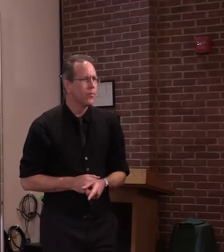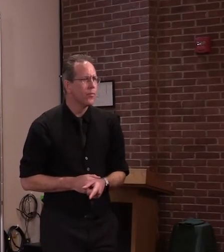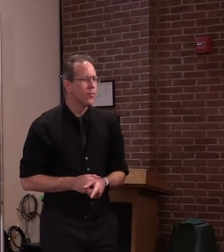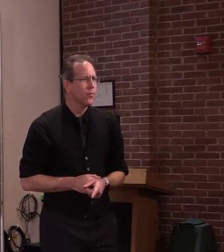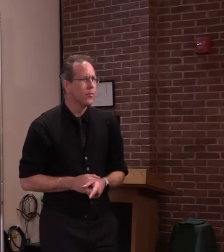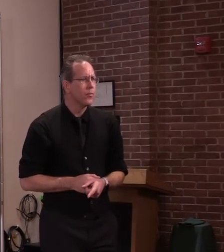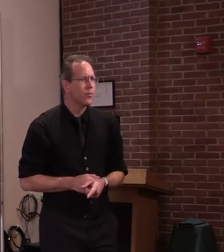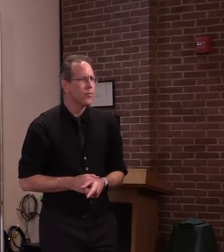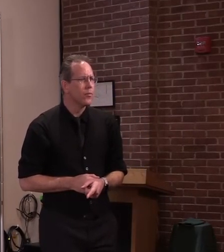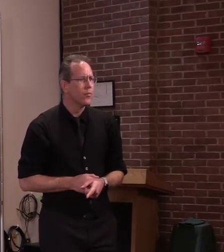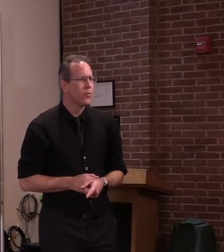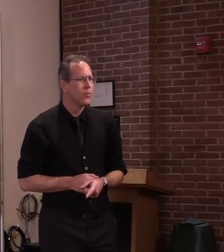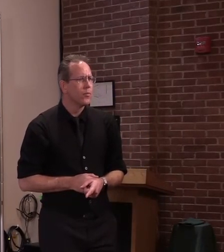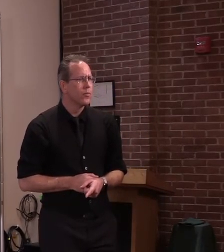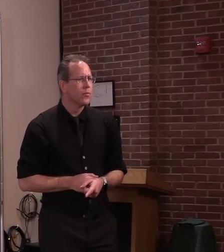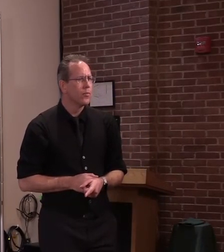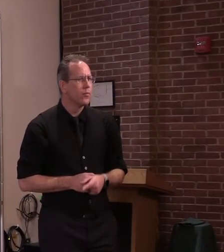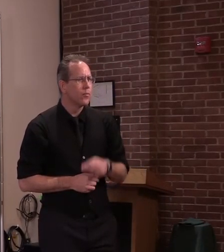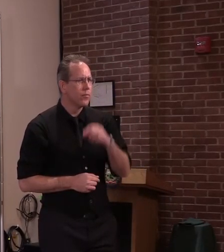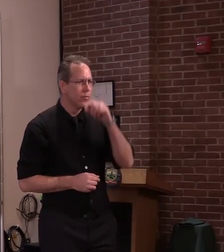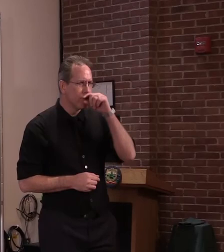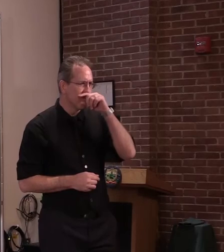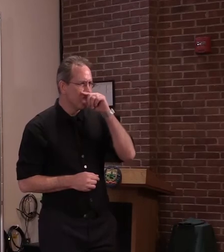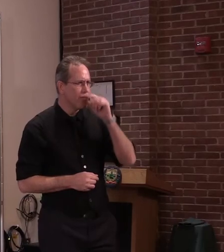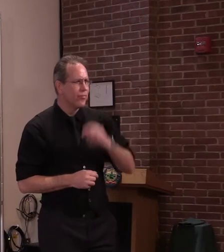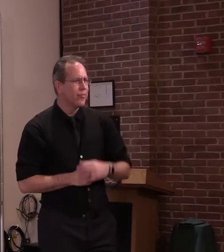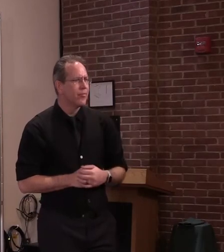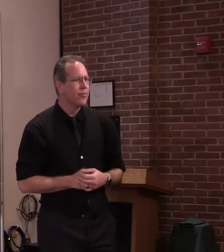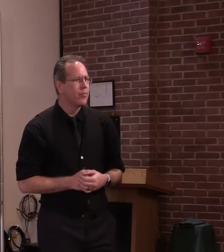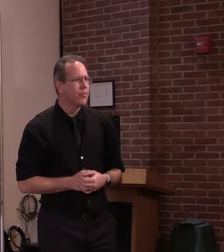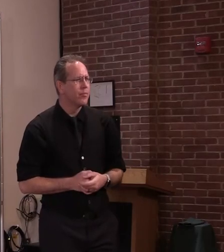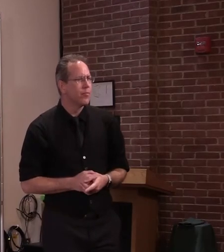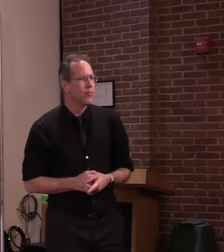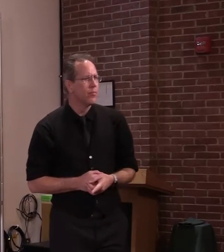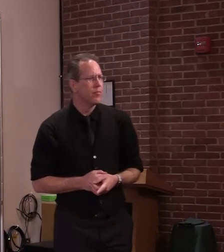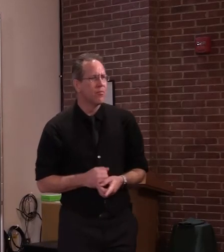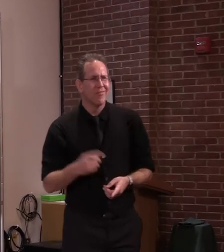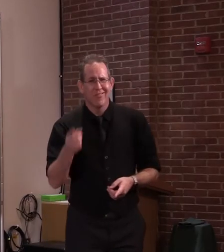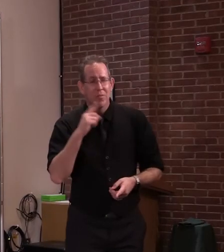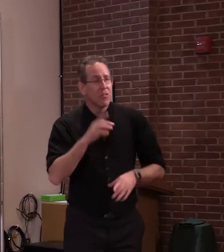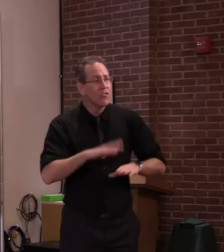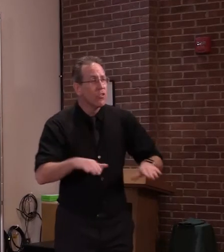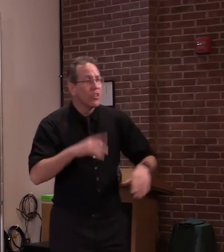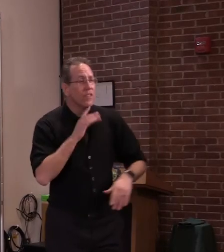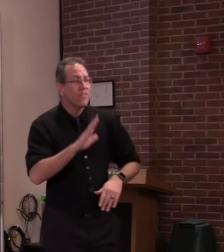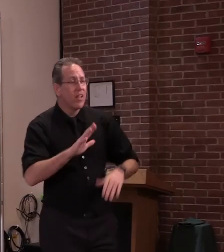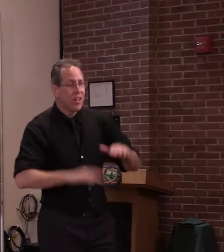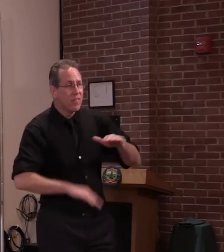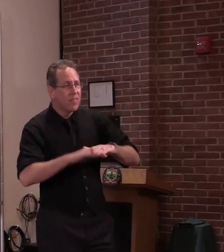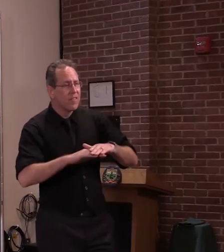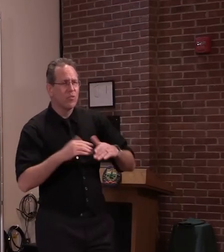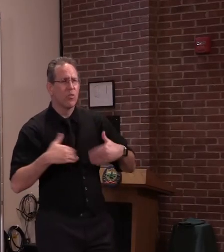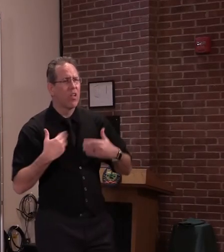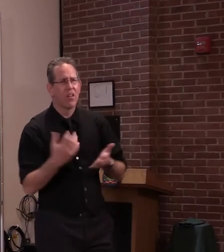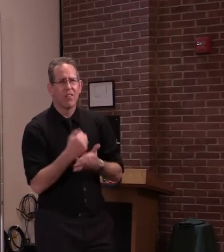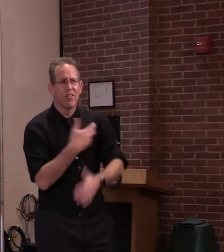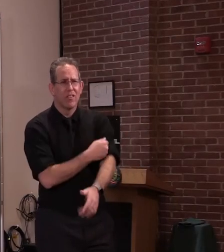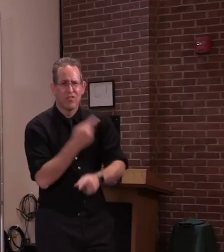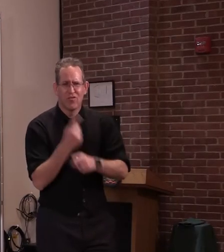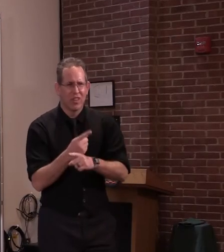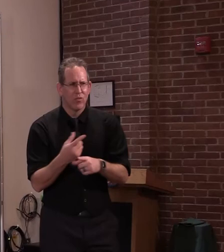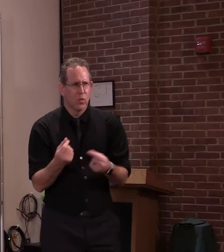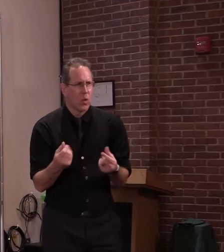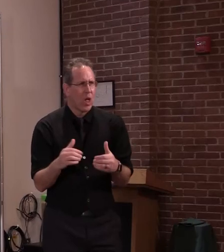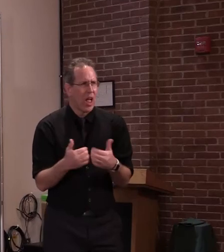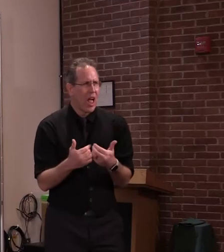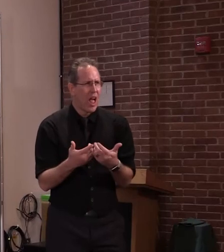give us a bit more about how COVID presents itself in these young kids, the potential prevalence of long COVID, and how